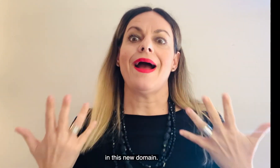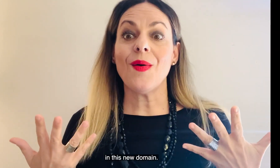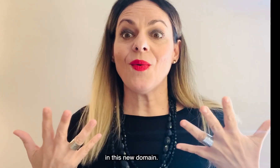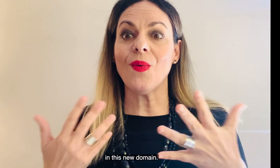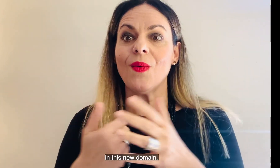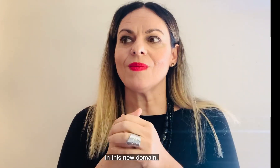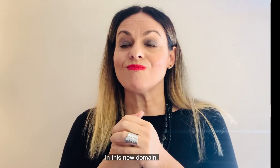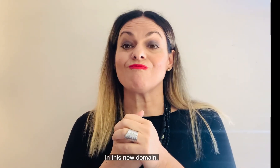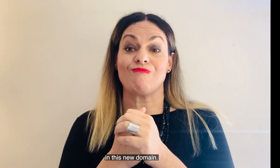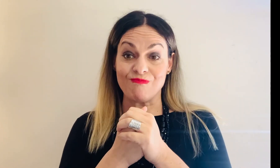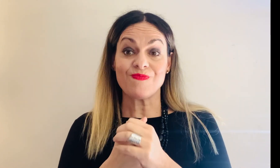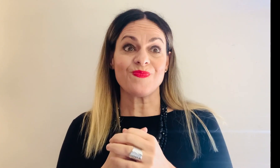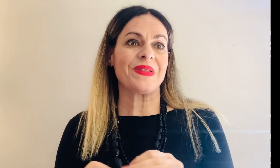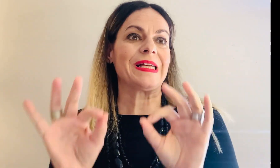struggling in this new domain,